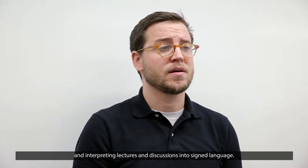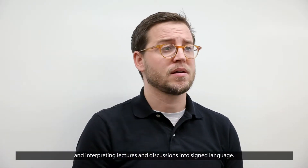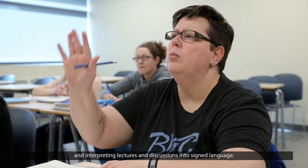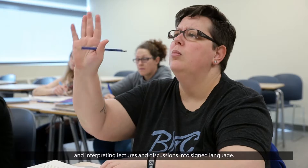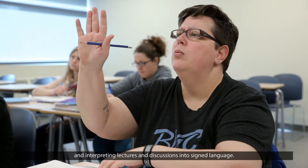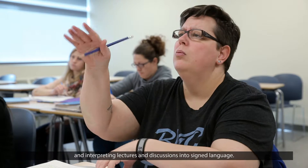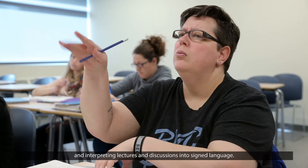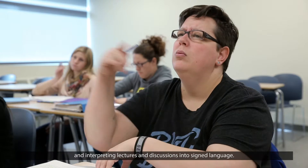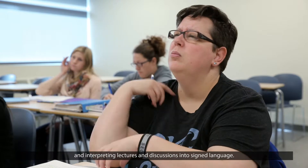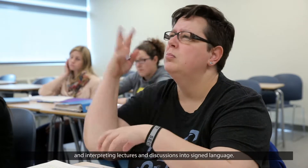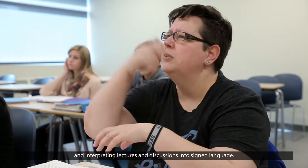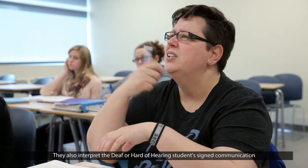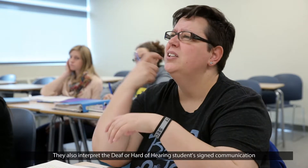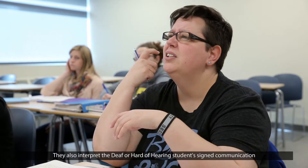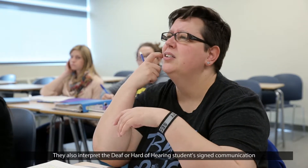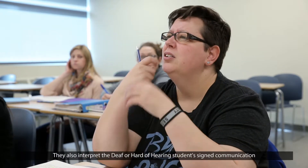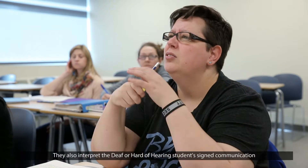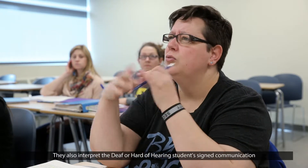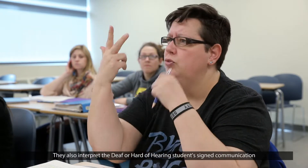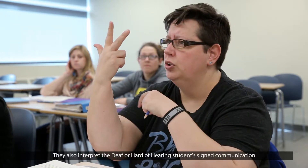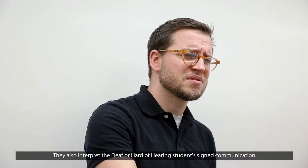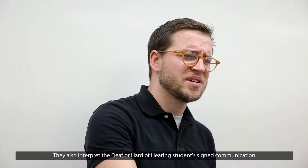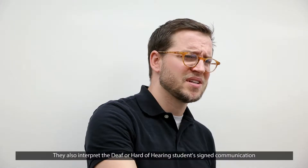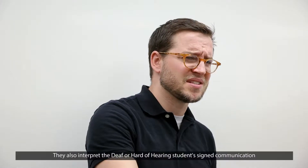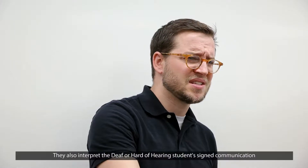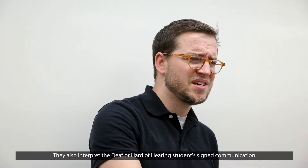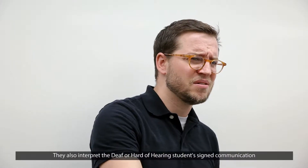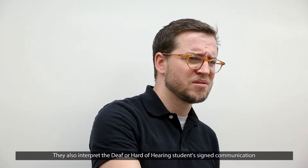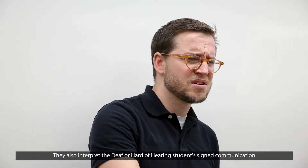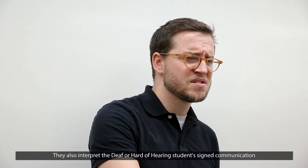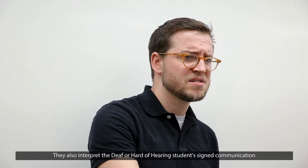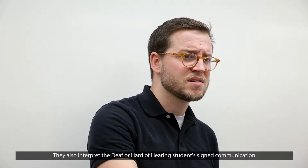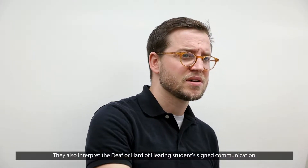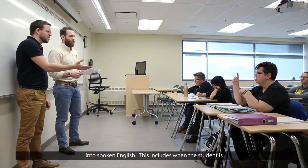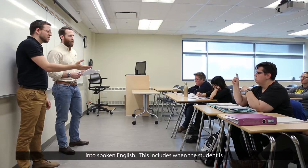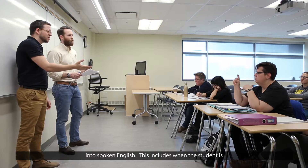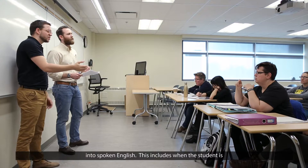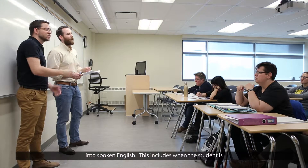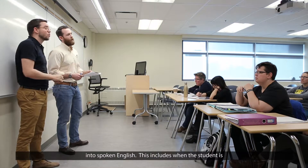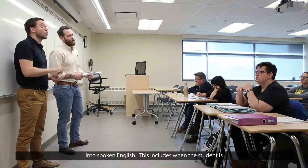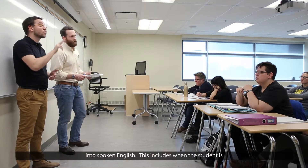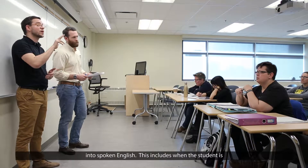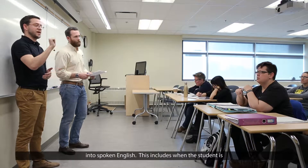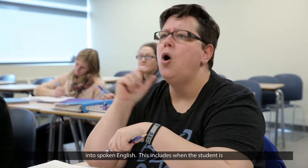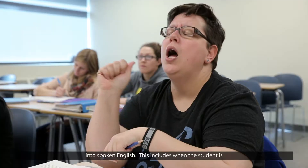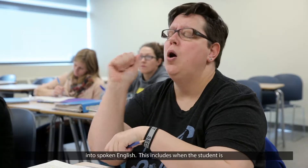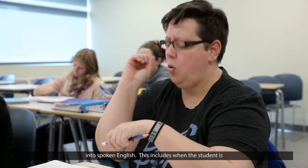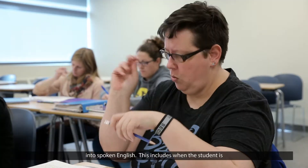signed language. They also interpret deaf or hard of hearing students' signed communication into spoken English. This